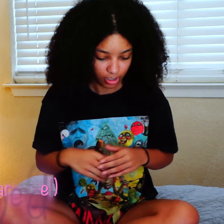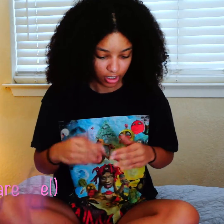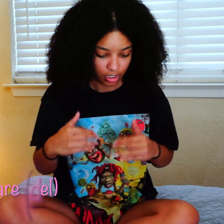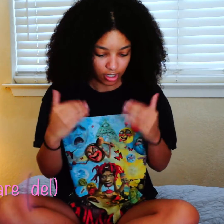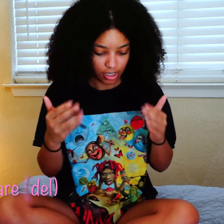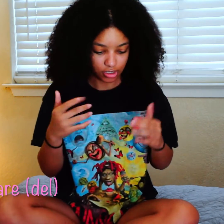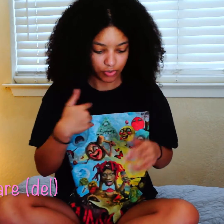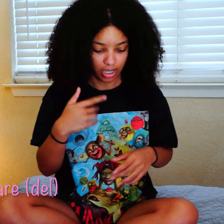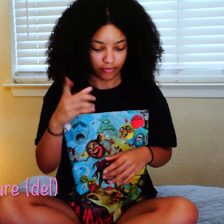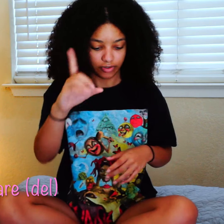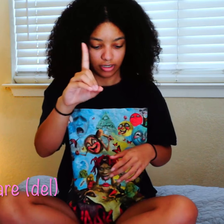Next we have